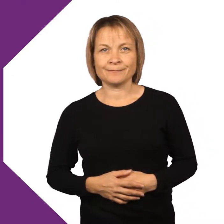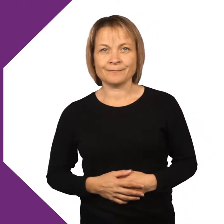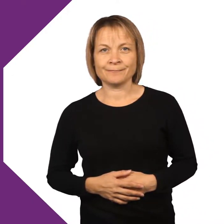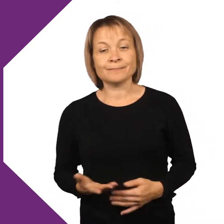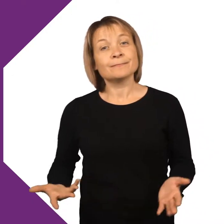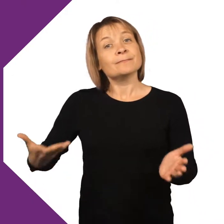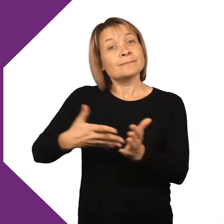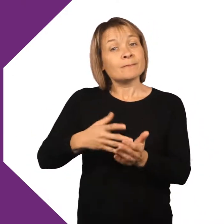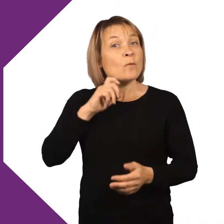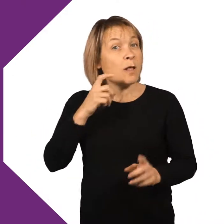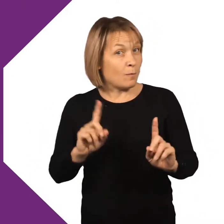And we will